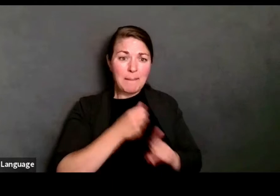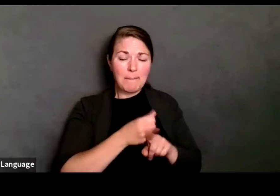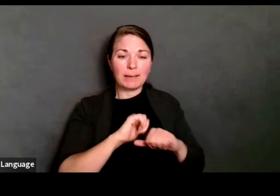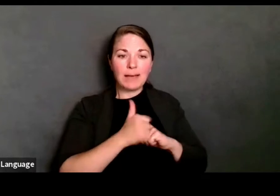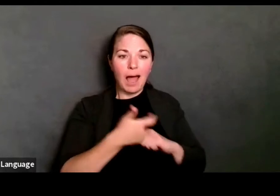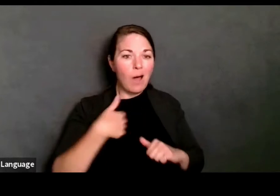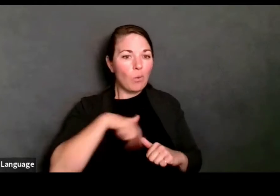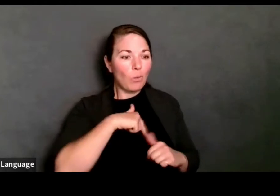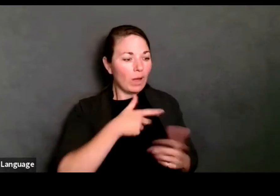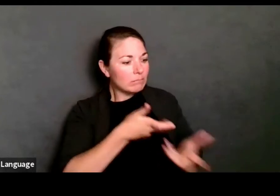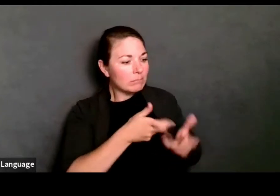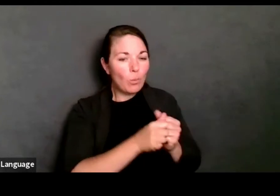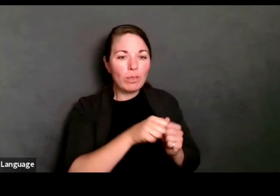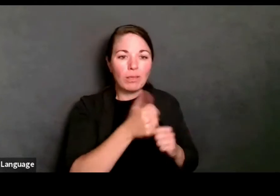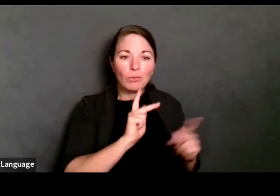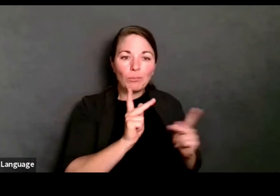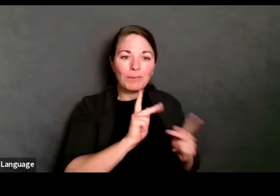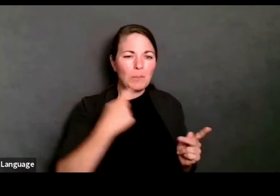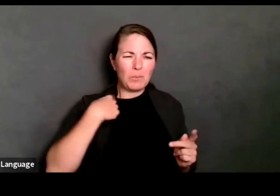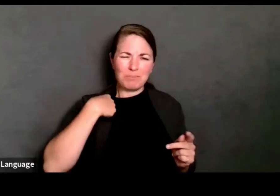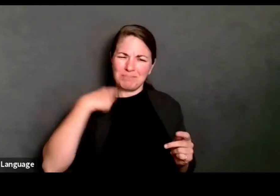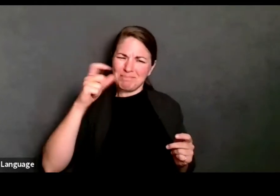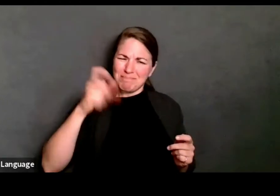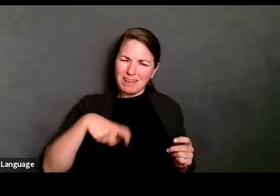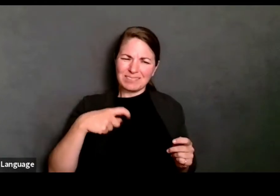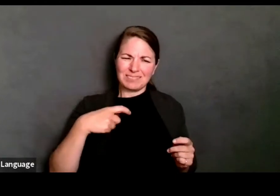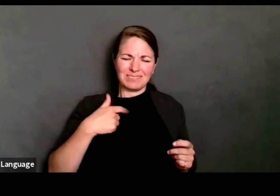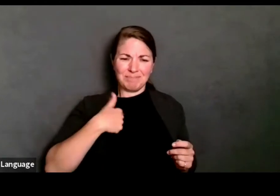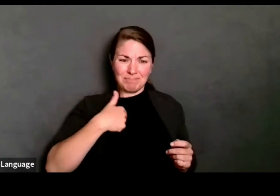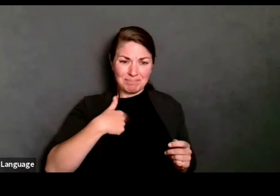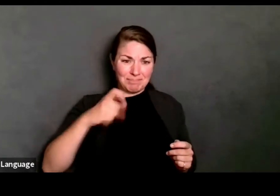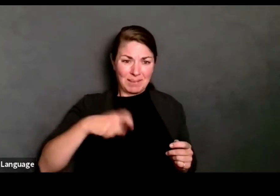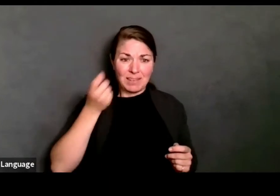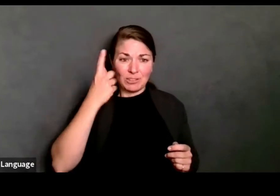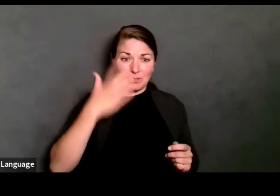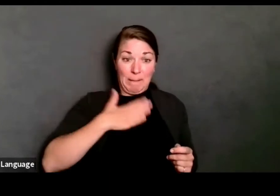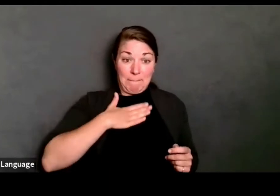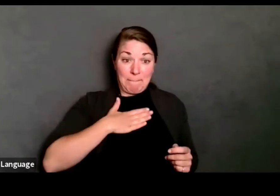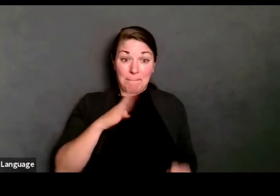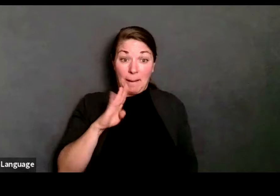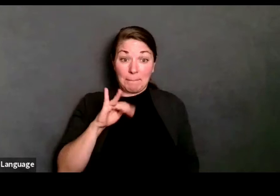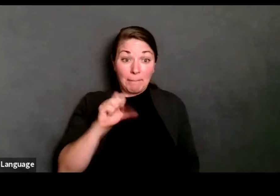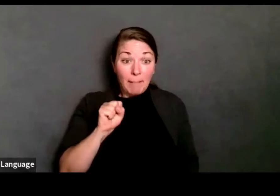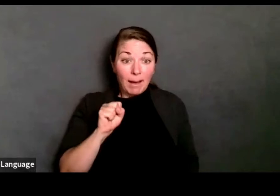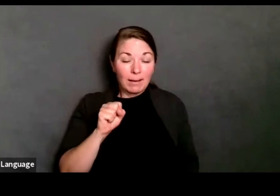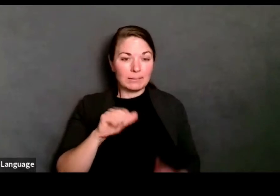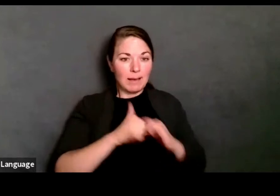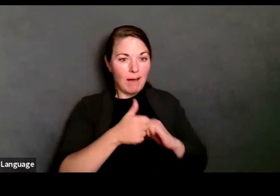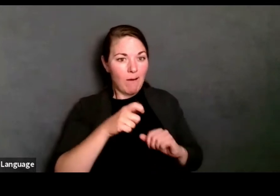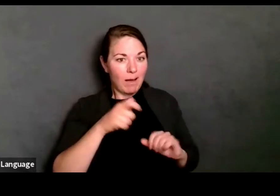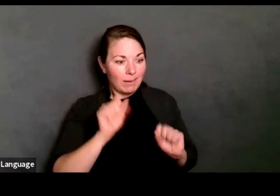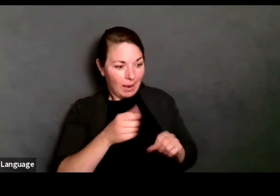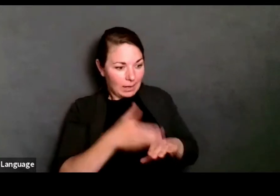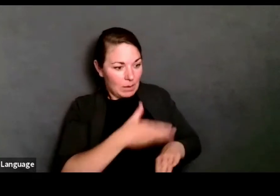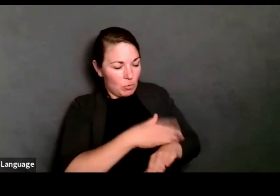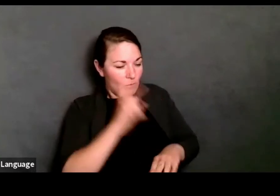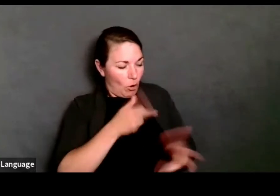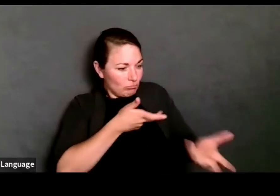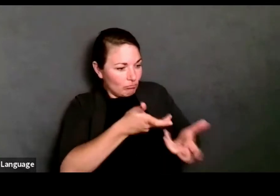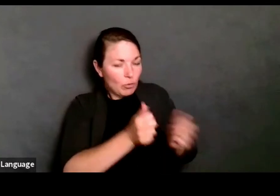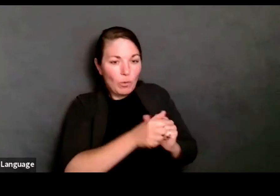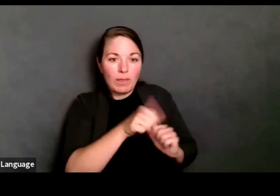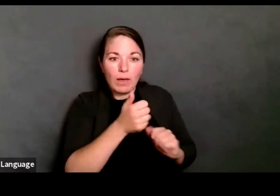working to understand the oppressive beliefs we hold and unlearn those biases is incredibly important. However,